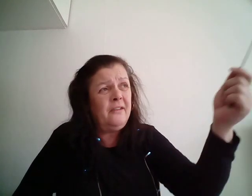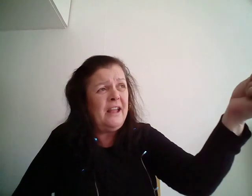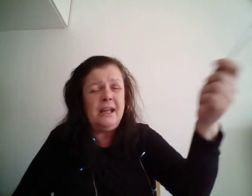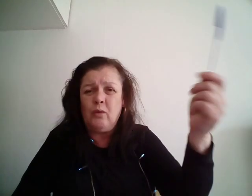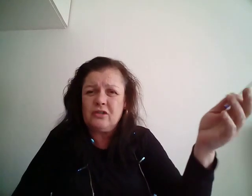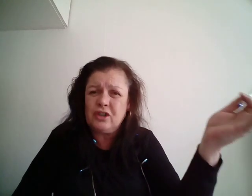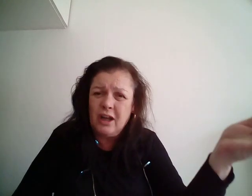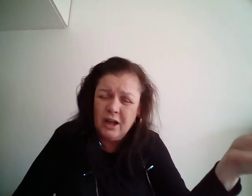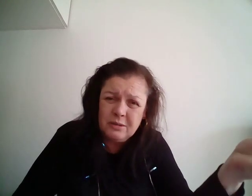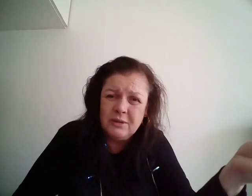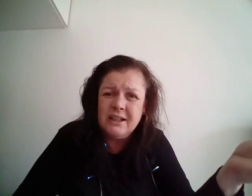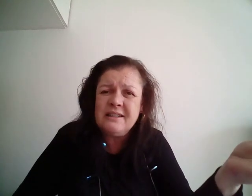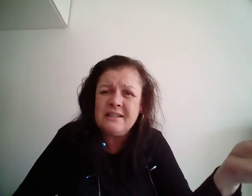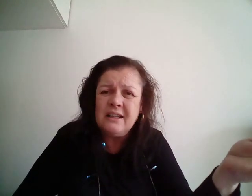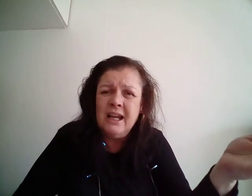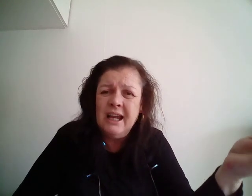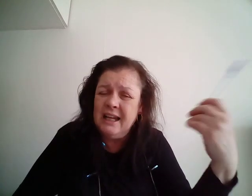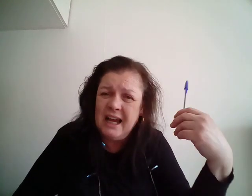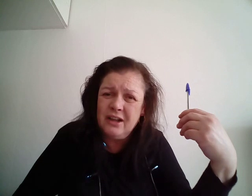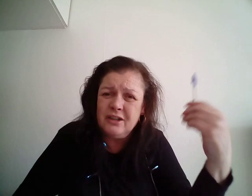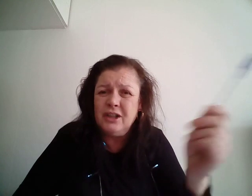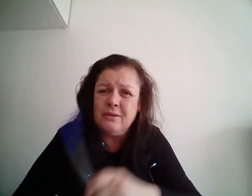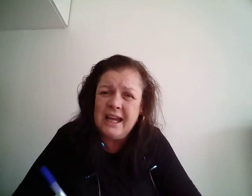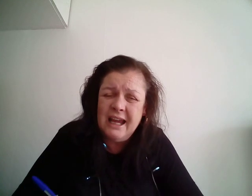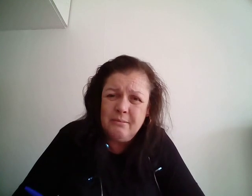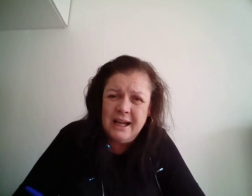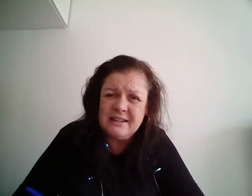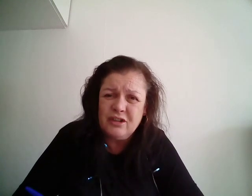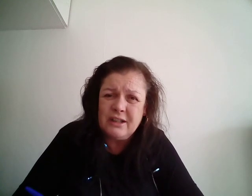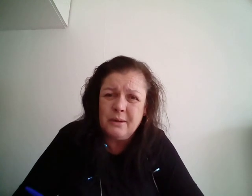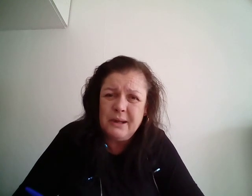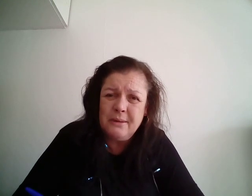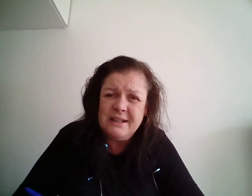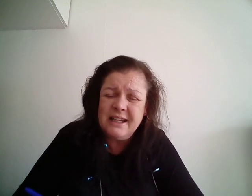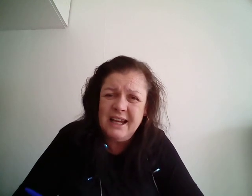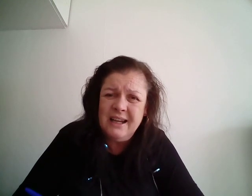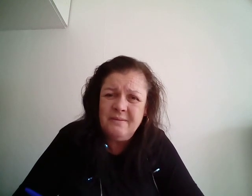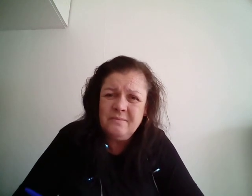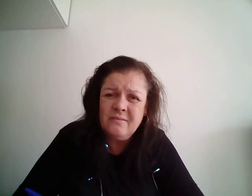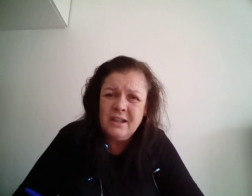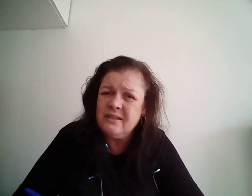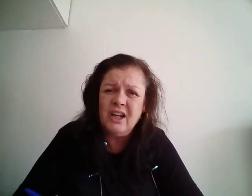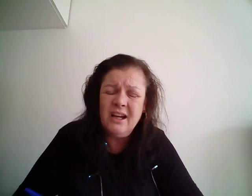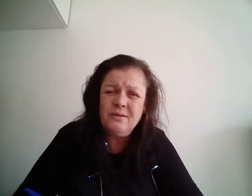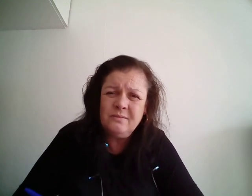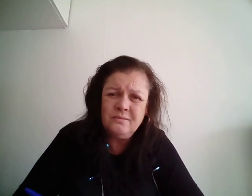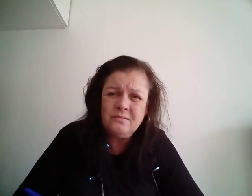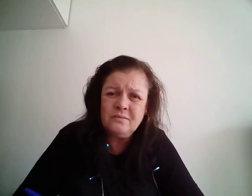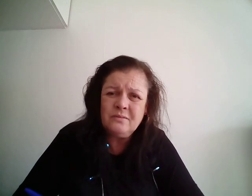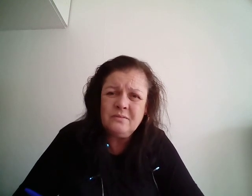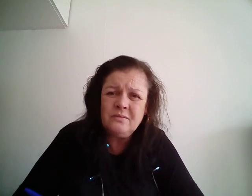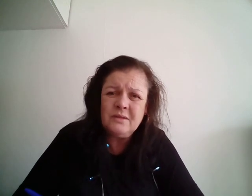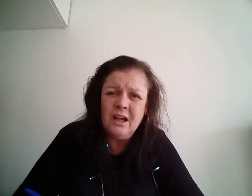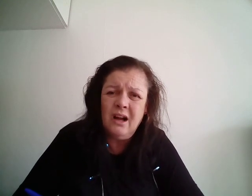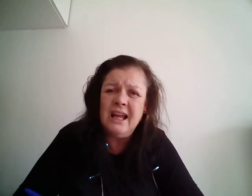They watch the homeless in our UK, my delicious little babies, okay? So no, I